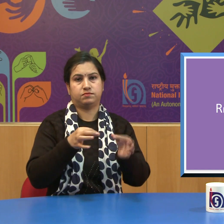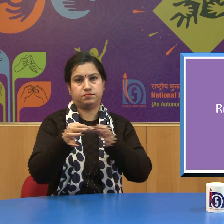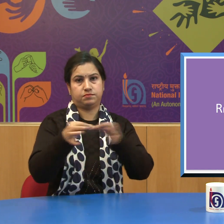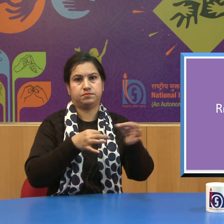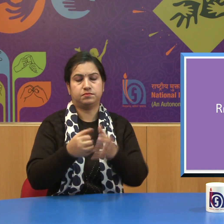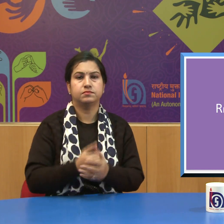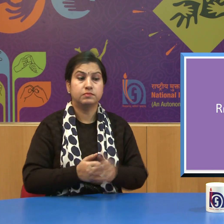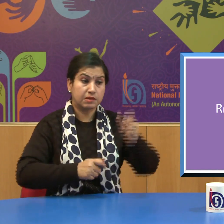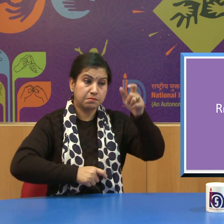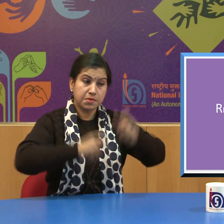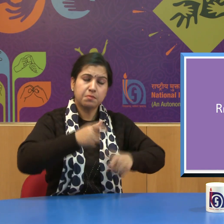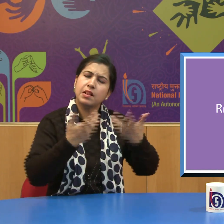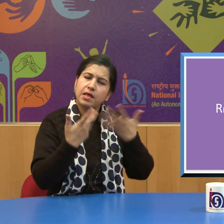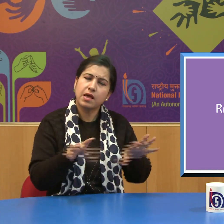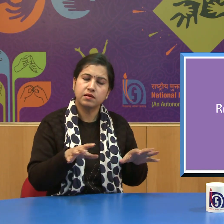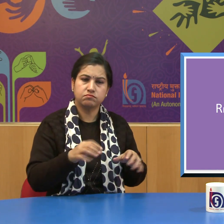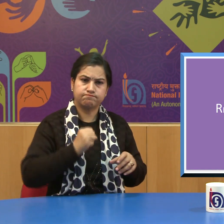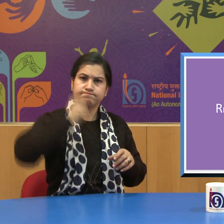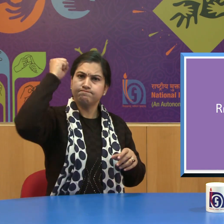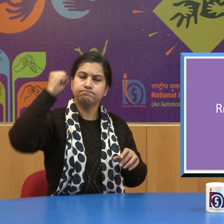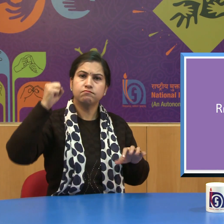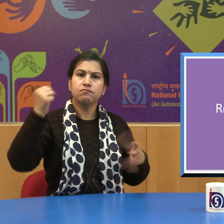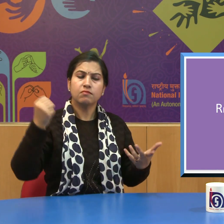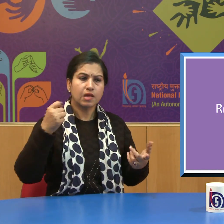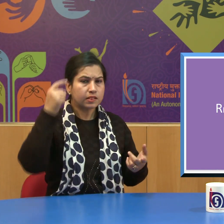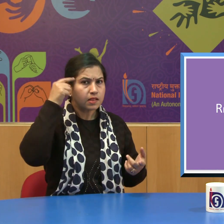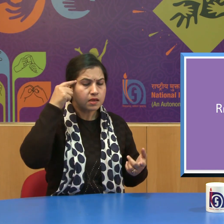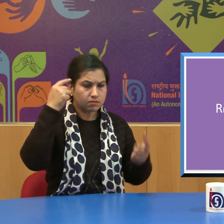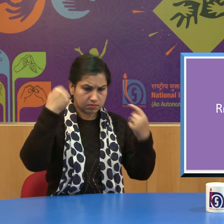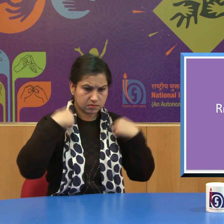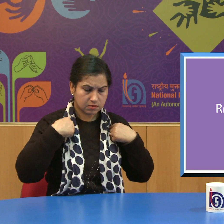People resist when they feel that their rights are being taken away.